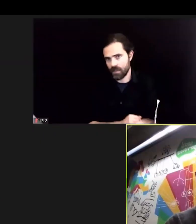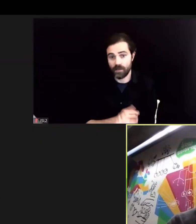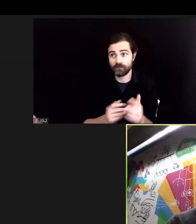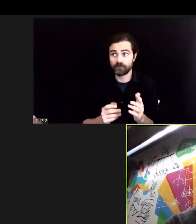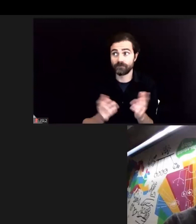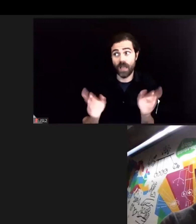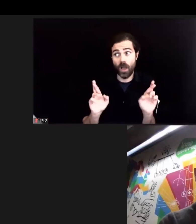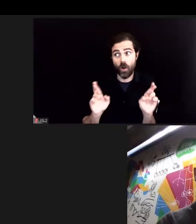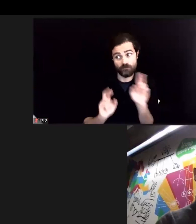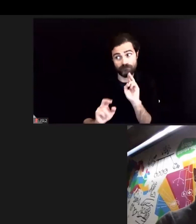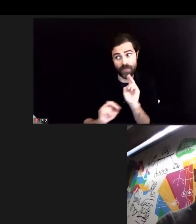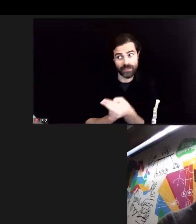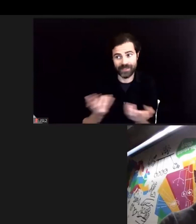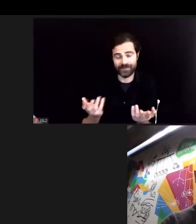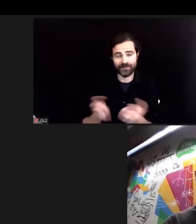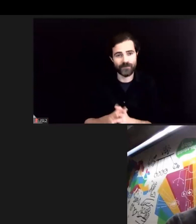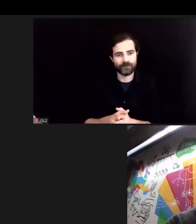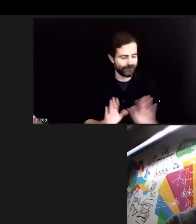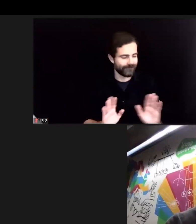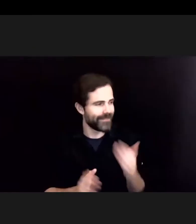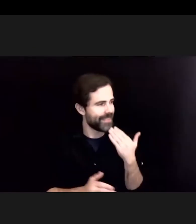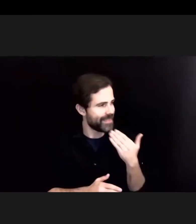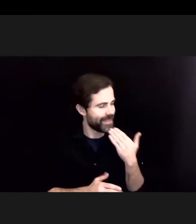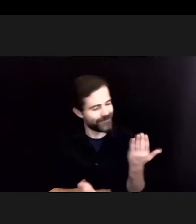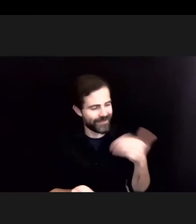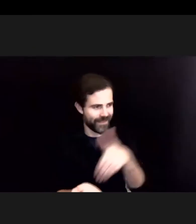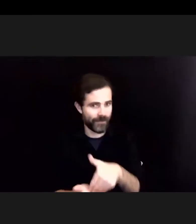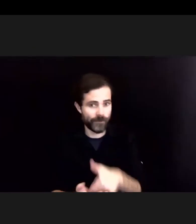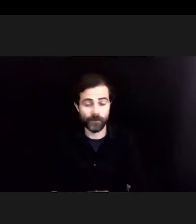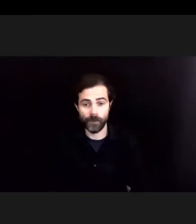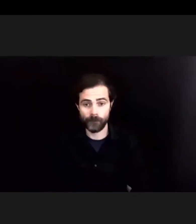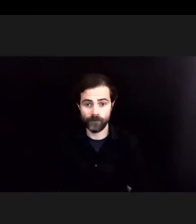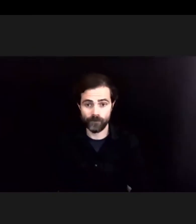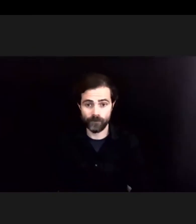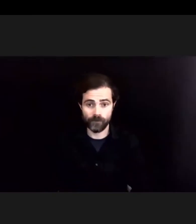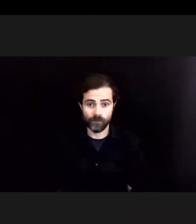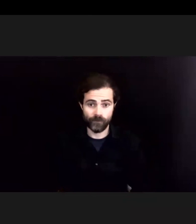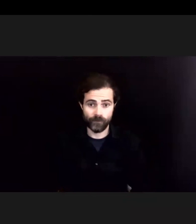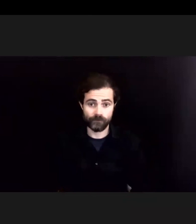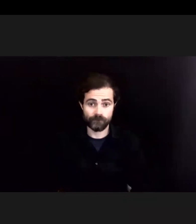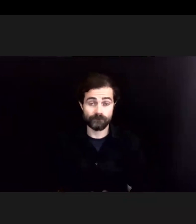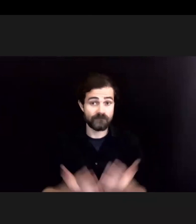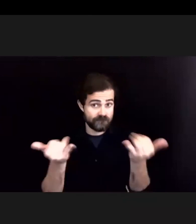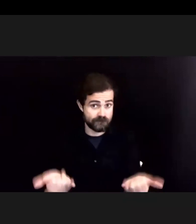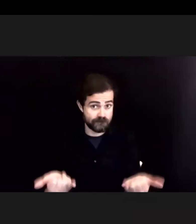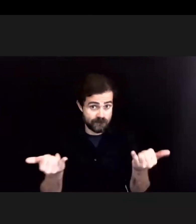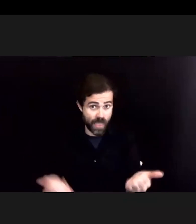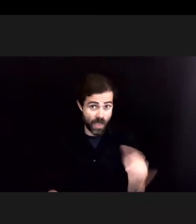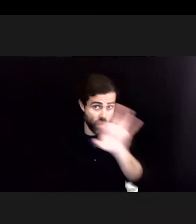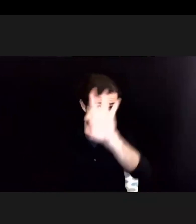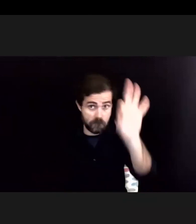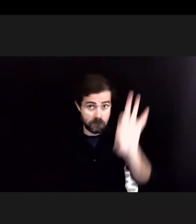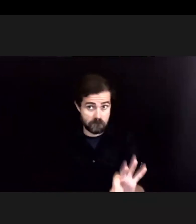Perfect. Thank you so much, Miguel. So I think that we don't have more questions at the moment. So just